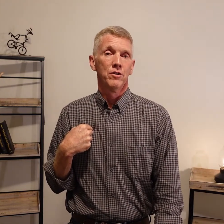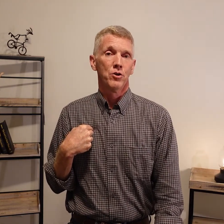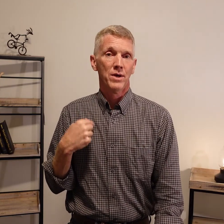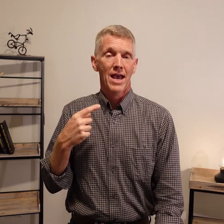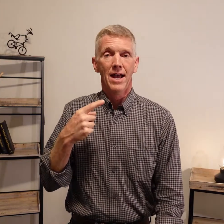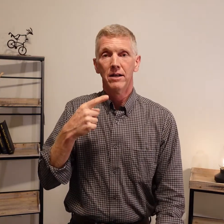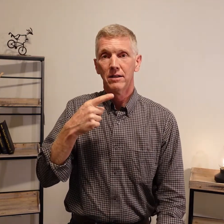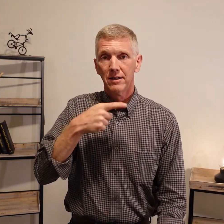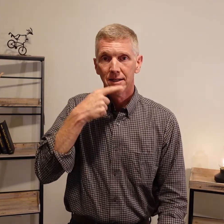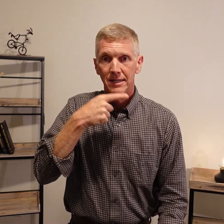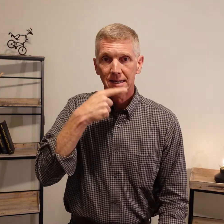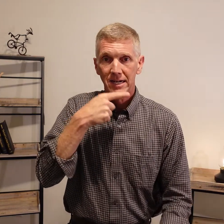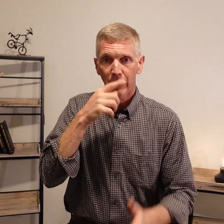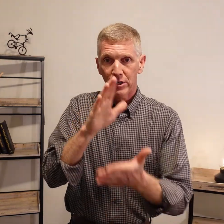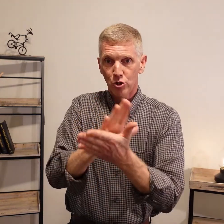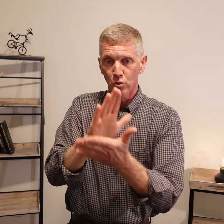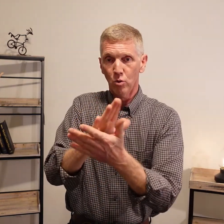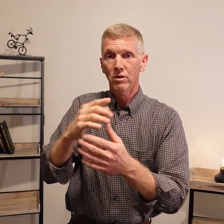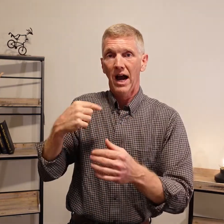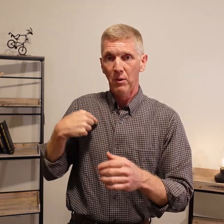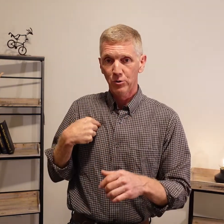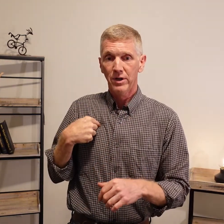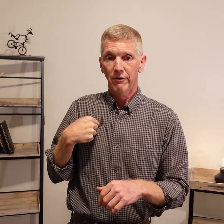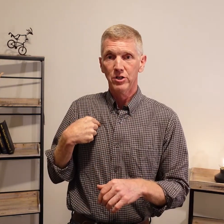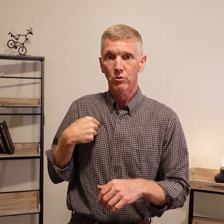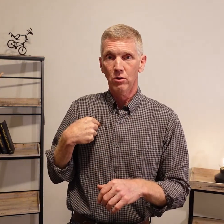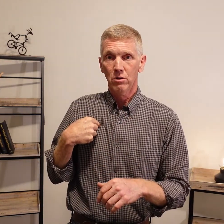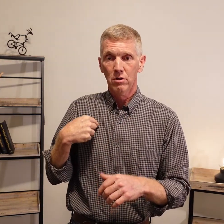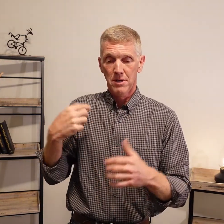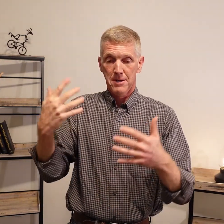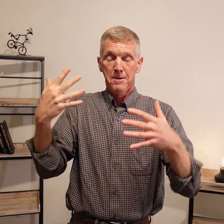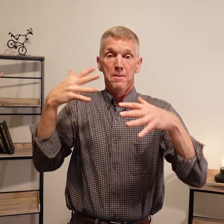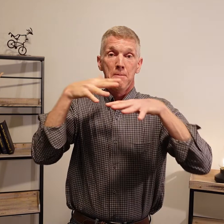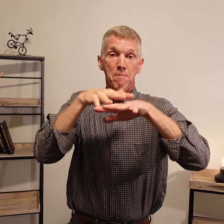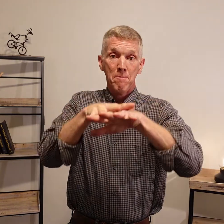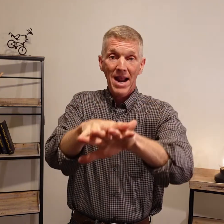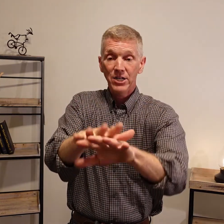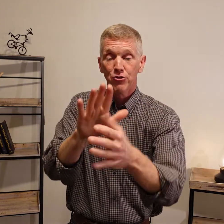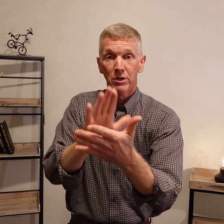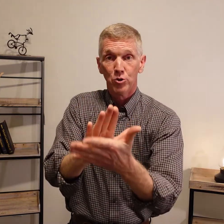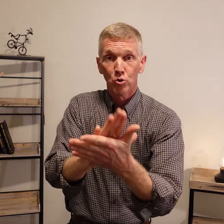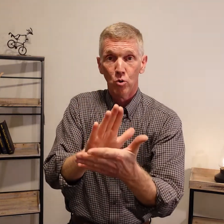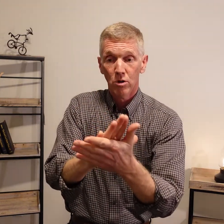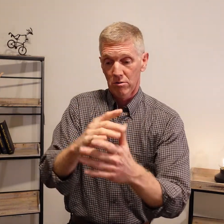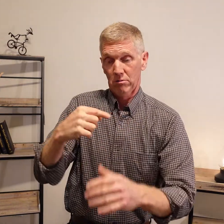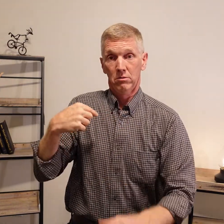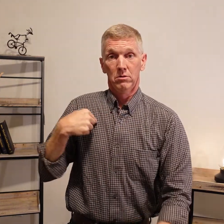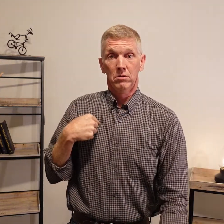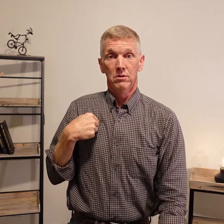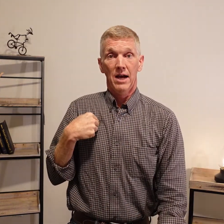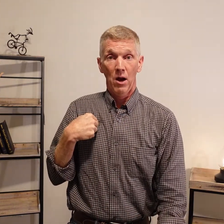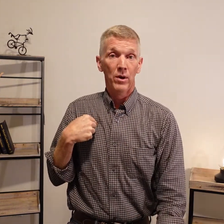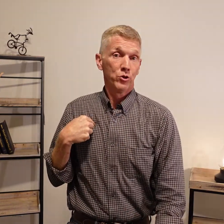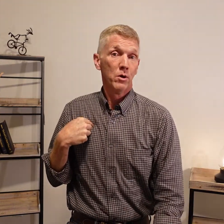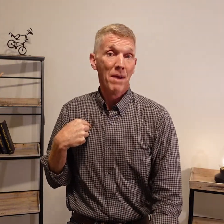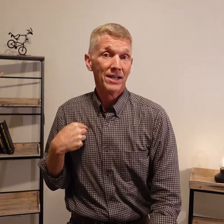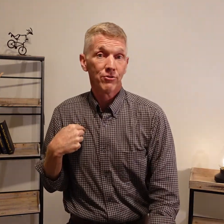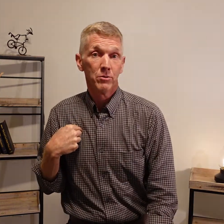we had hearing school, I went to a hearing school. Mainstream school, I went to a mainstream